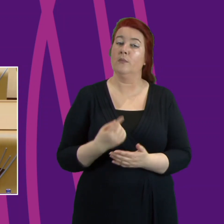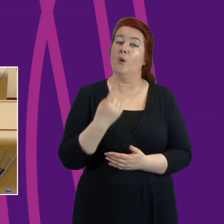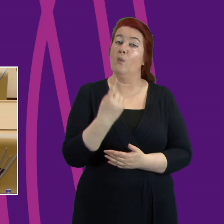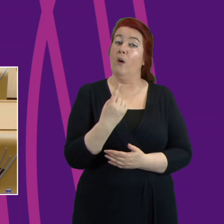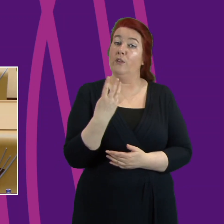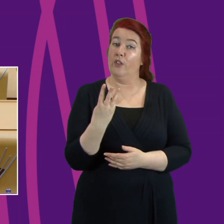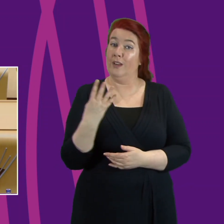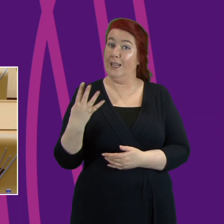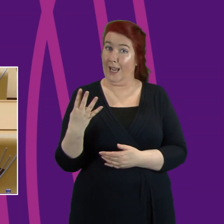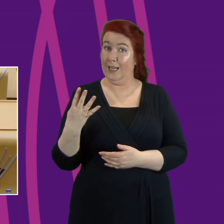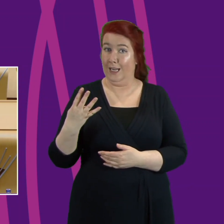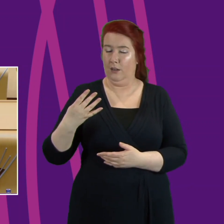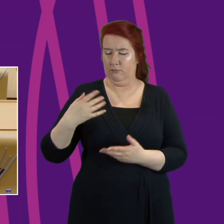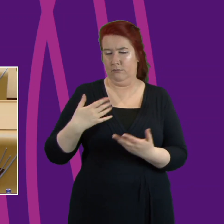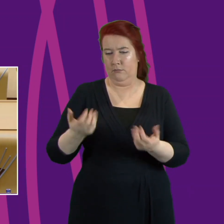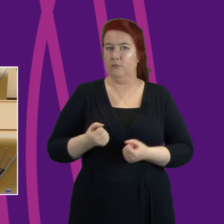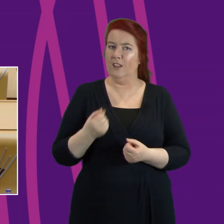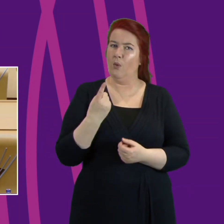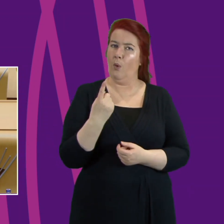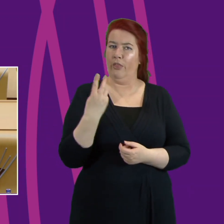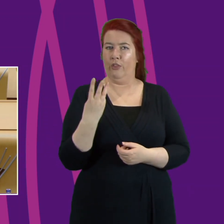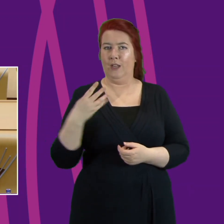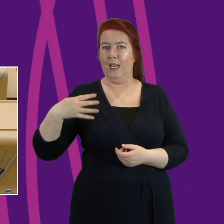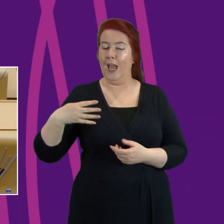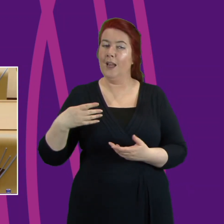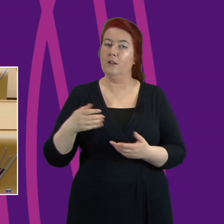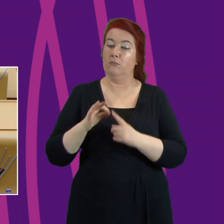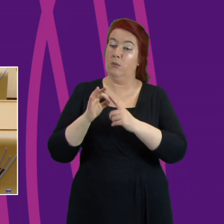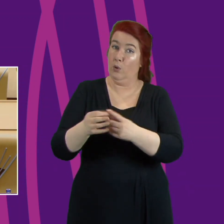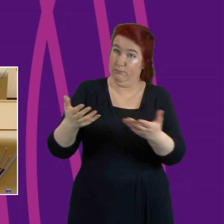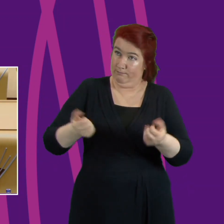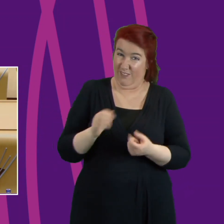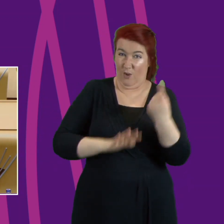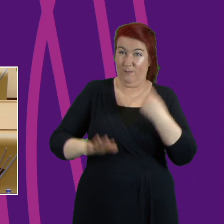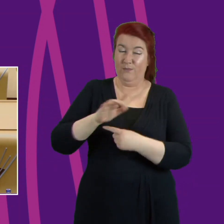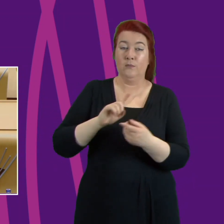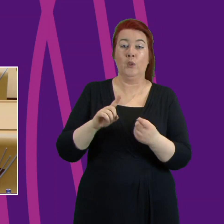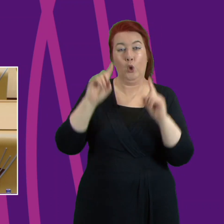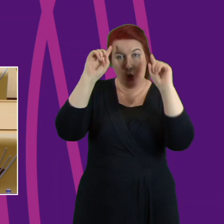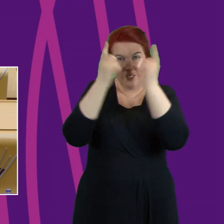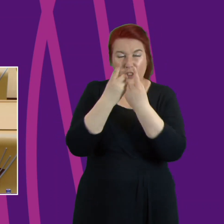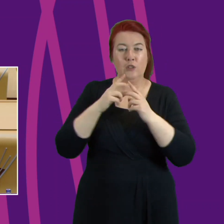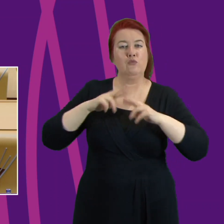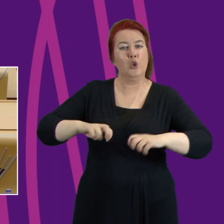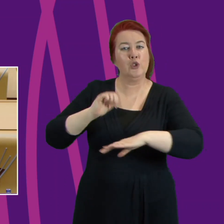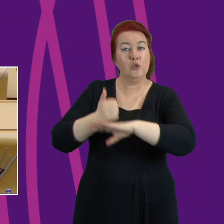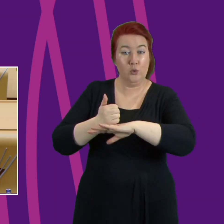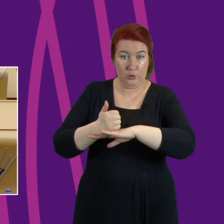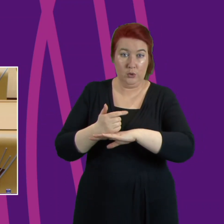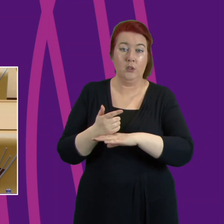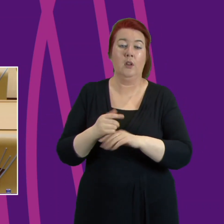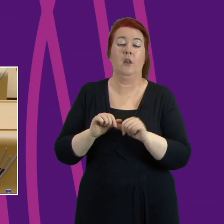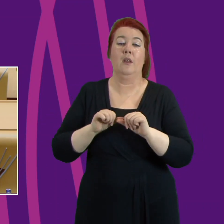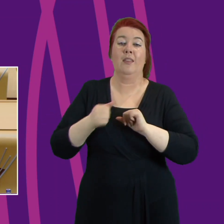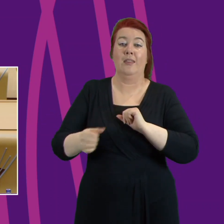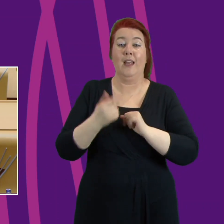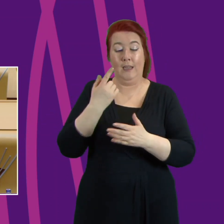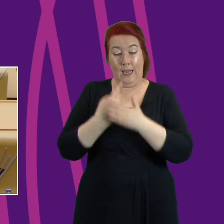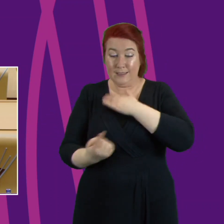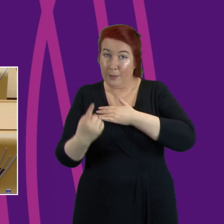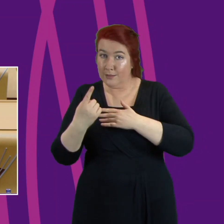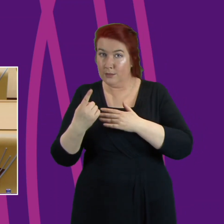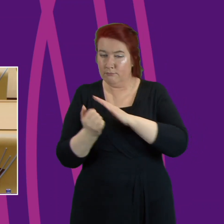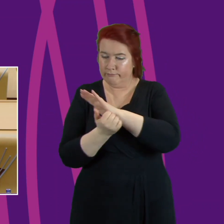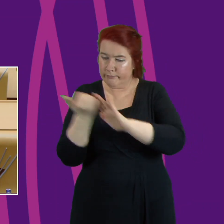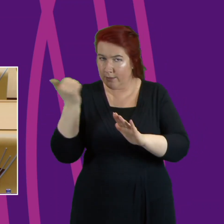139 proposals were received from across Scotland's universities and research institutes. Following an independent expert review